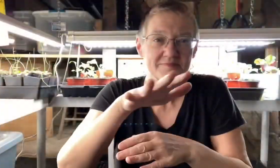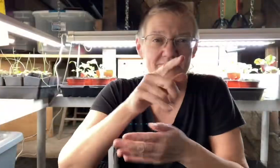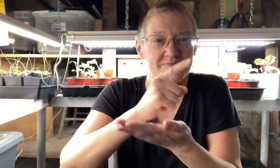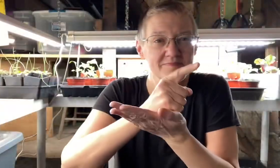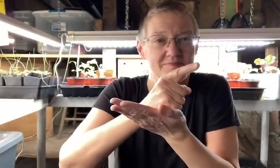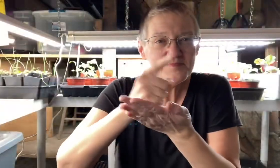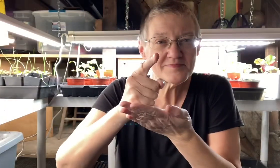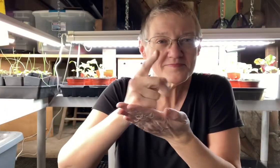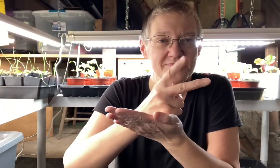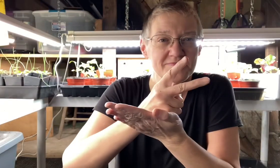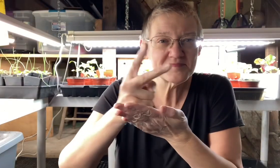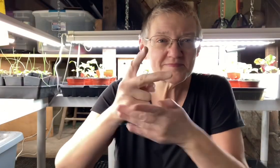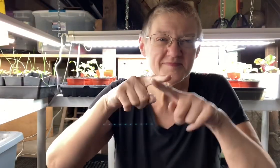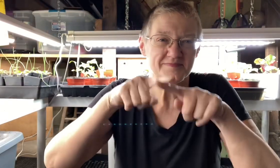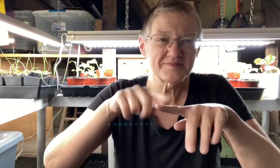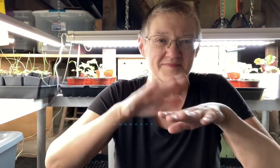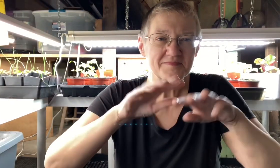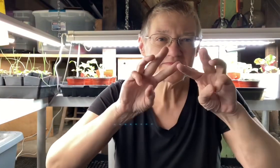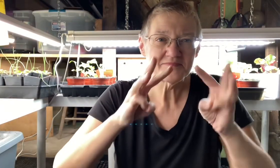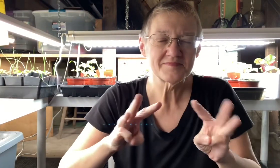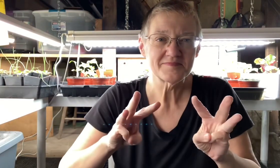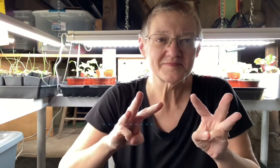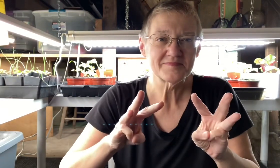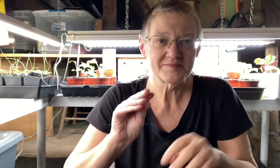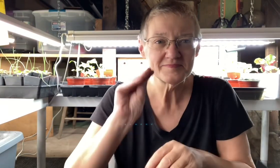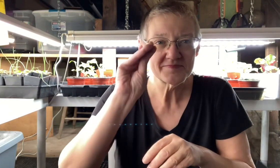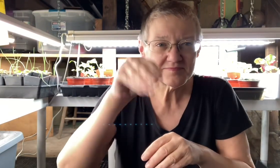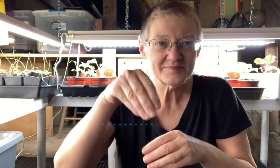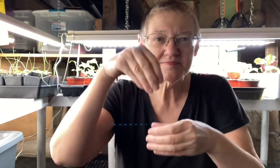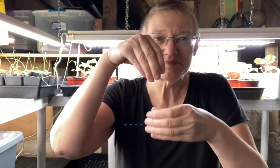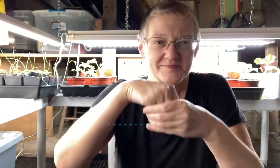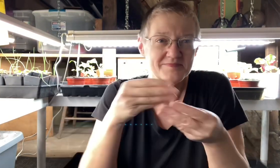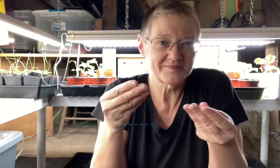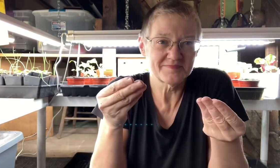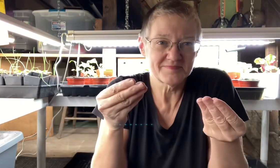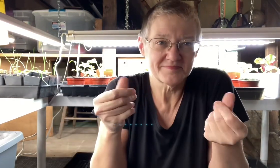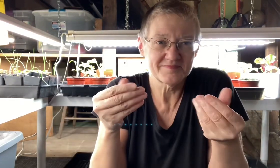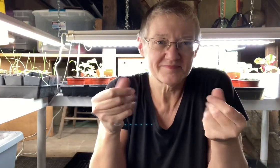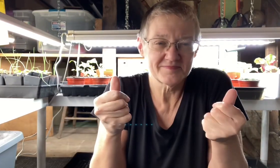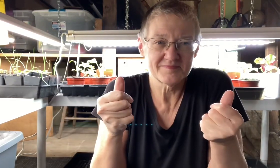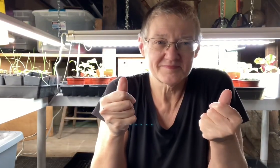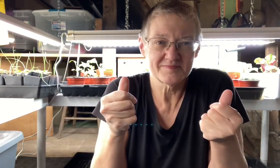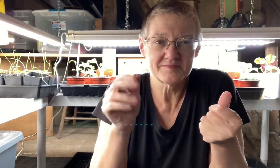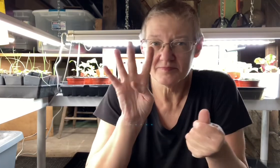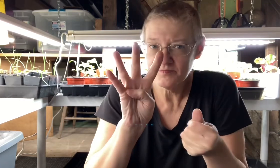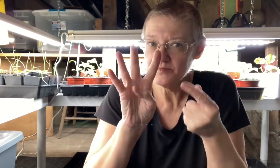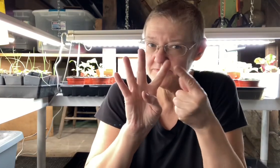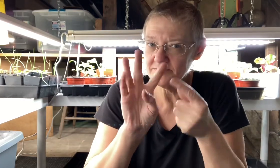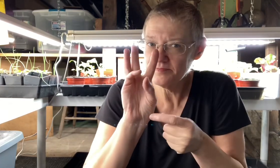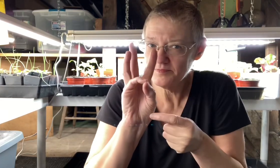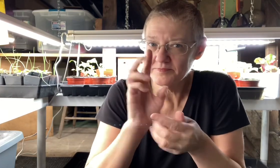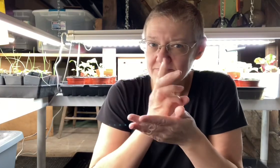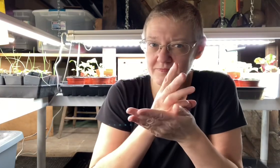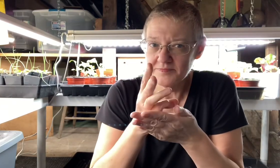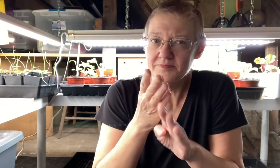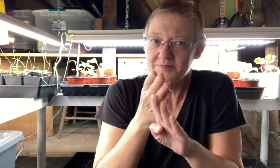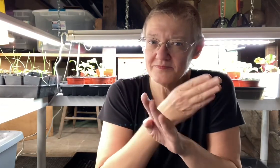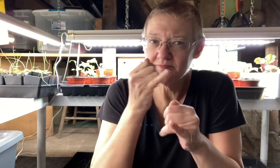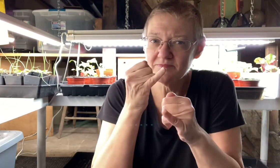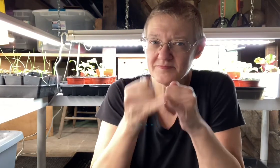After about a week or two, depending on the weather, we'll plant them out into the garden. So you want to plant them out